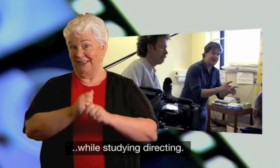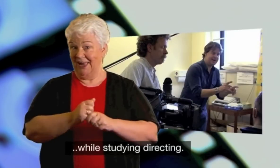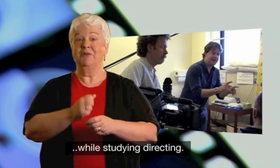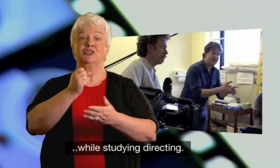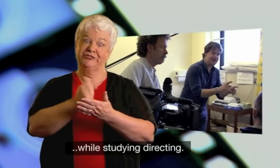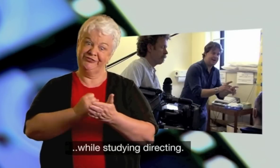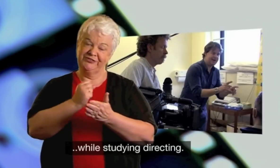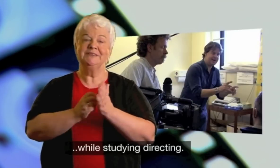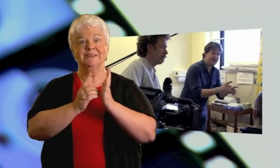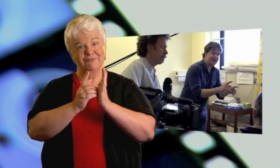directing.